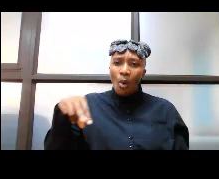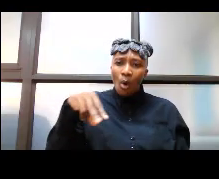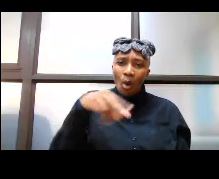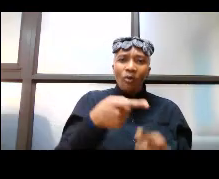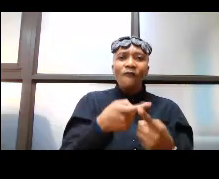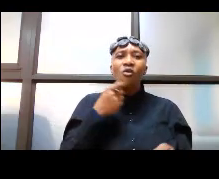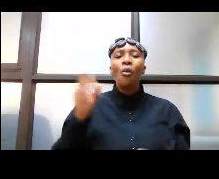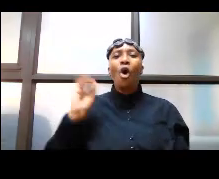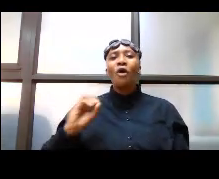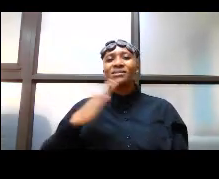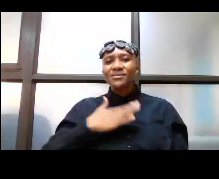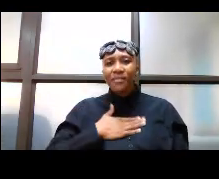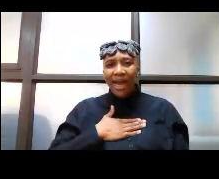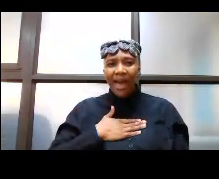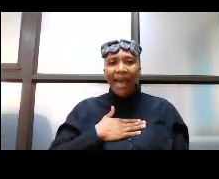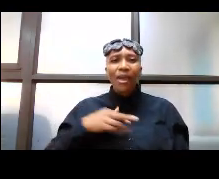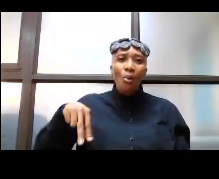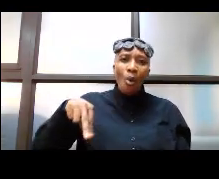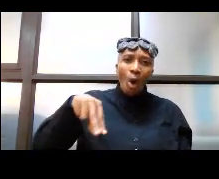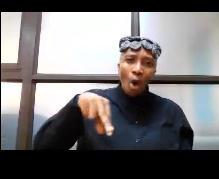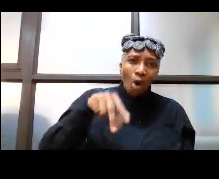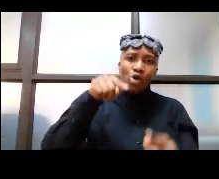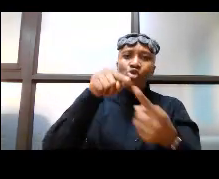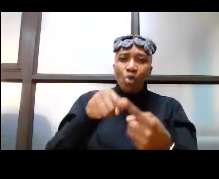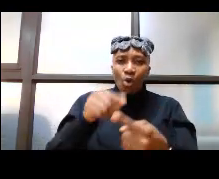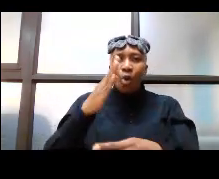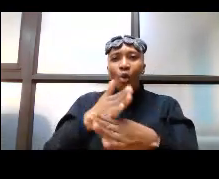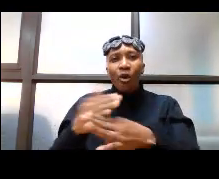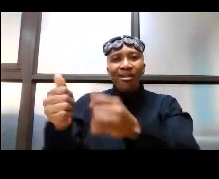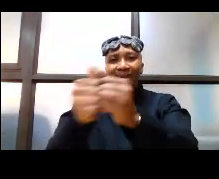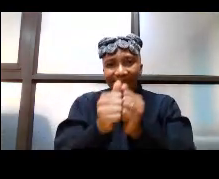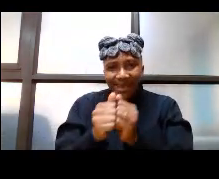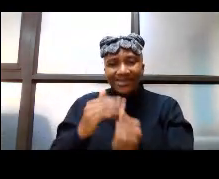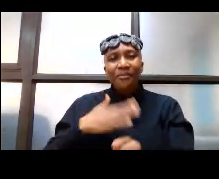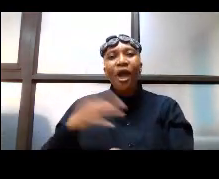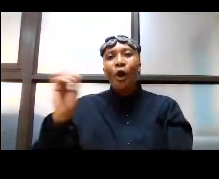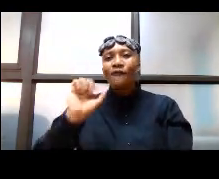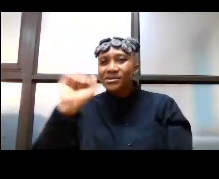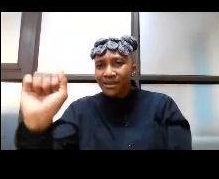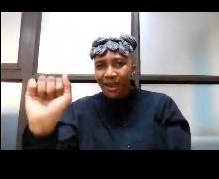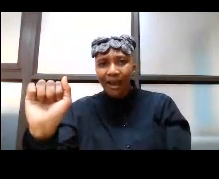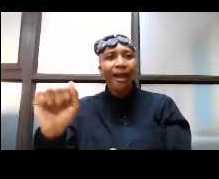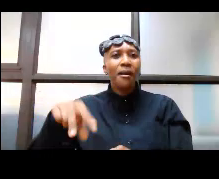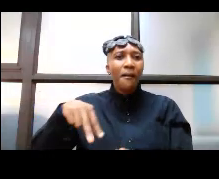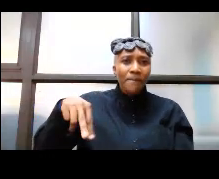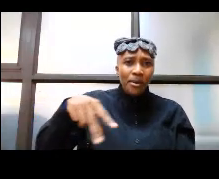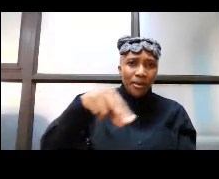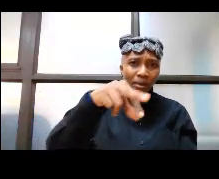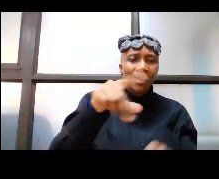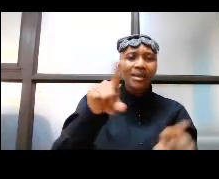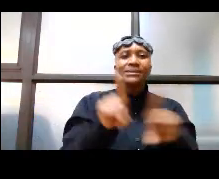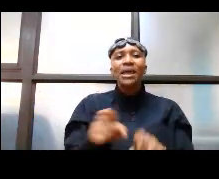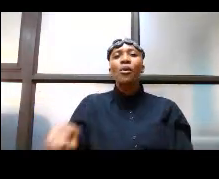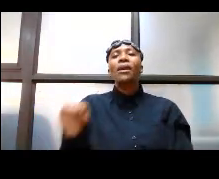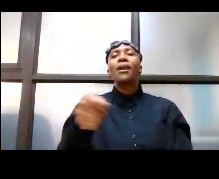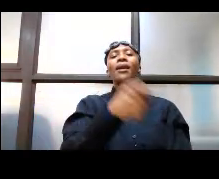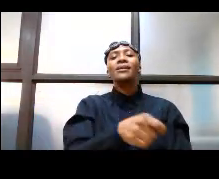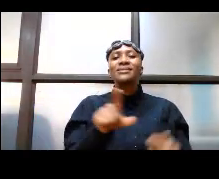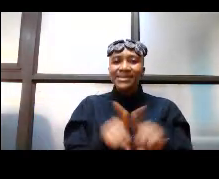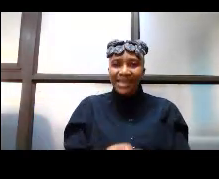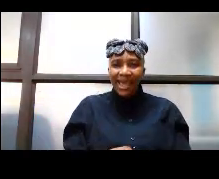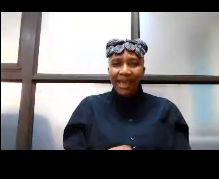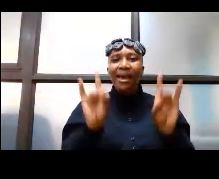to my colleague's office or so on, even how to hold a cane, those that are using guide dogs and so on. And then you might